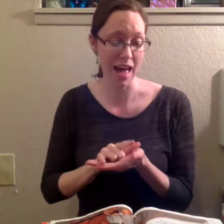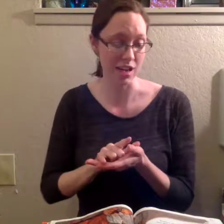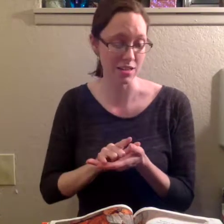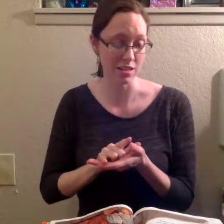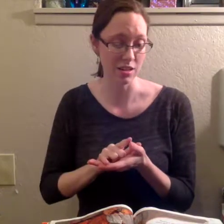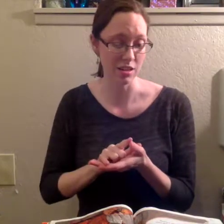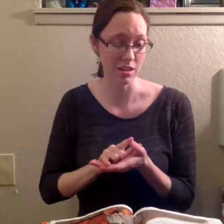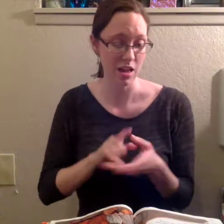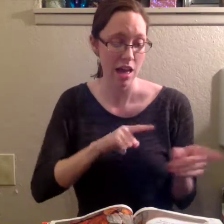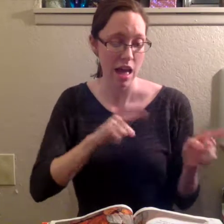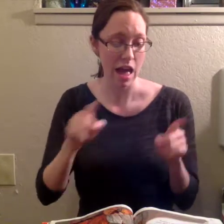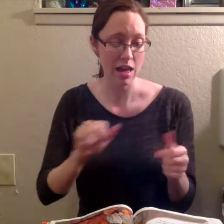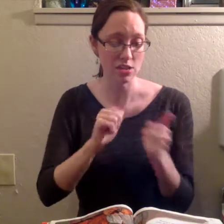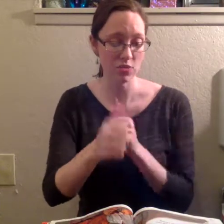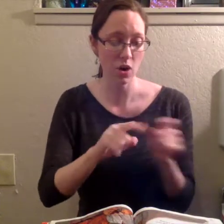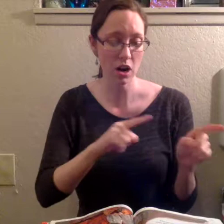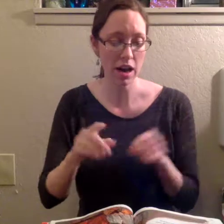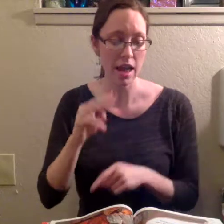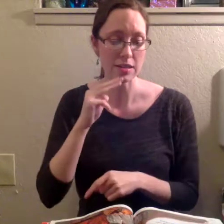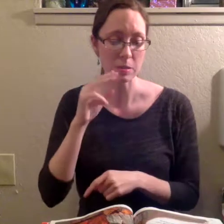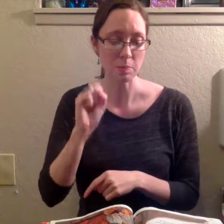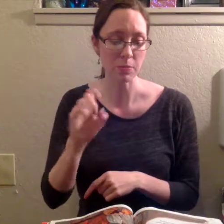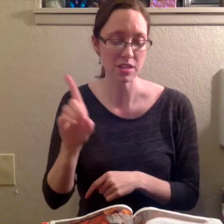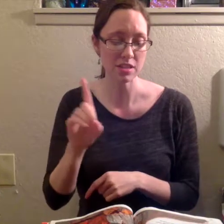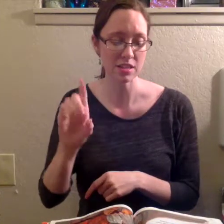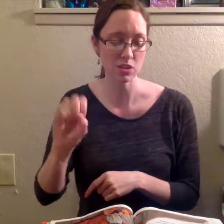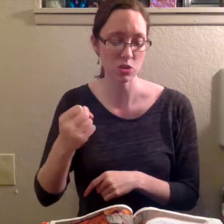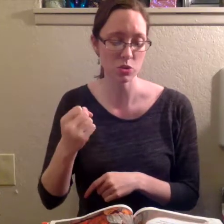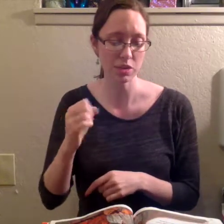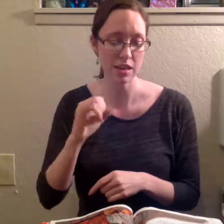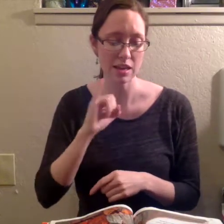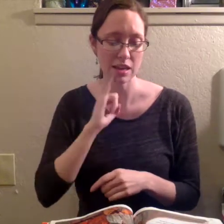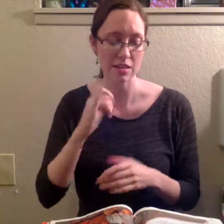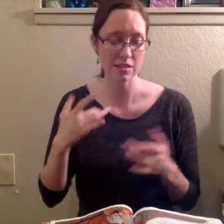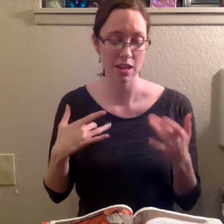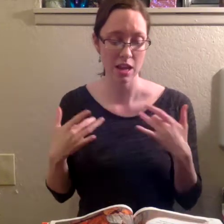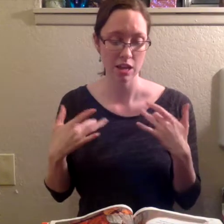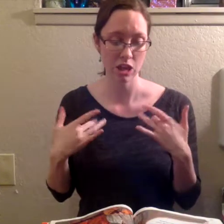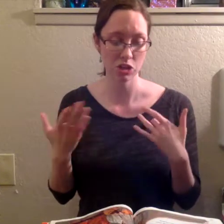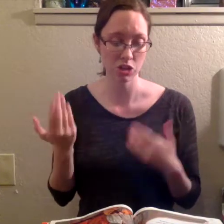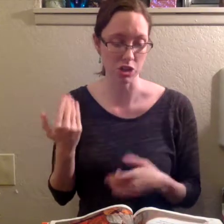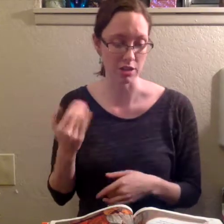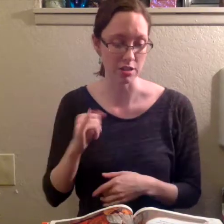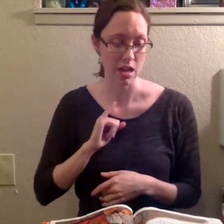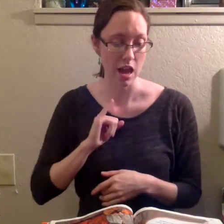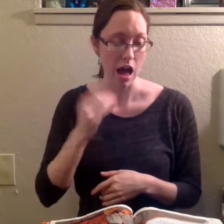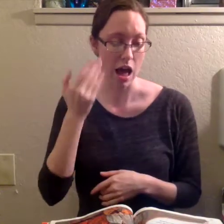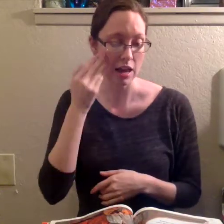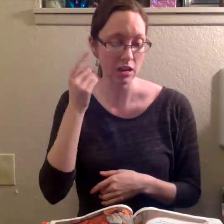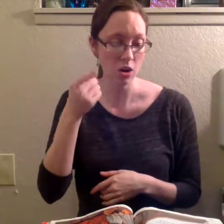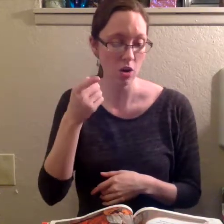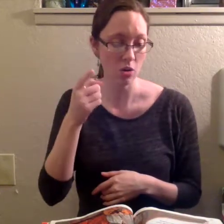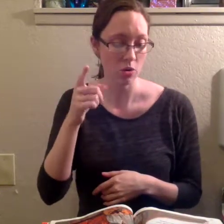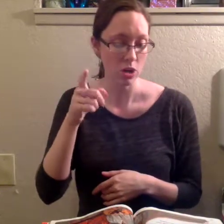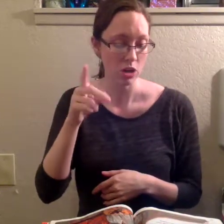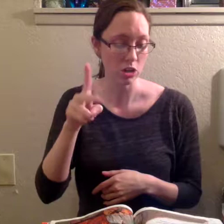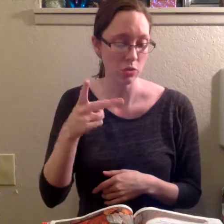that. As far as Mrs. Dooley is concerned, I know